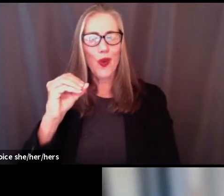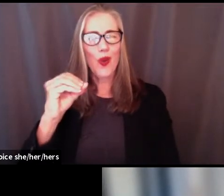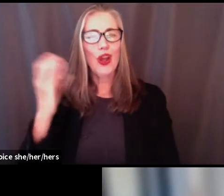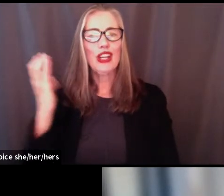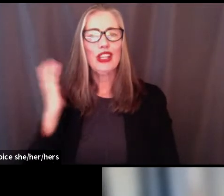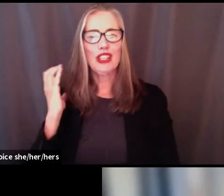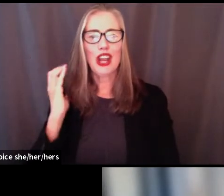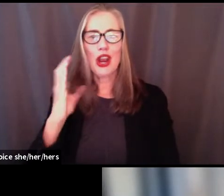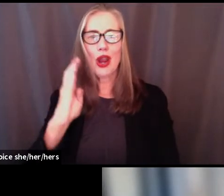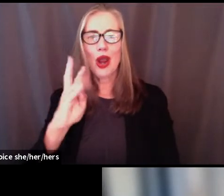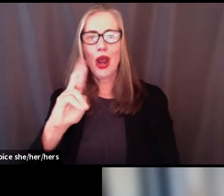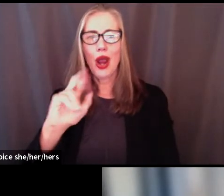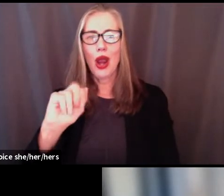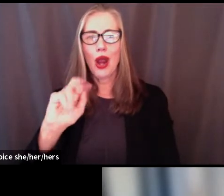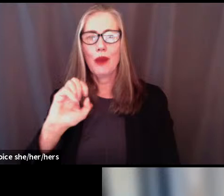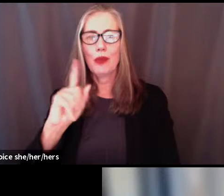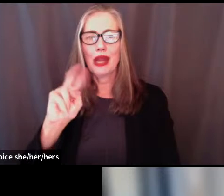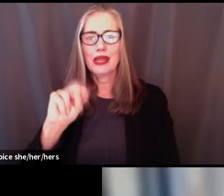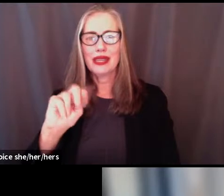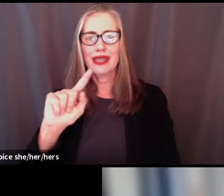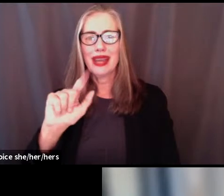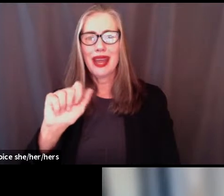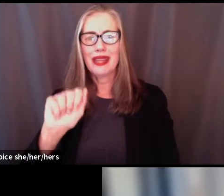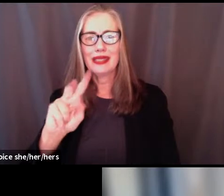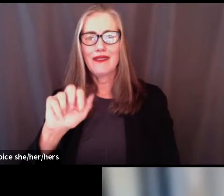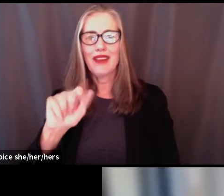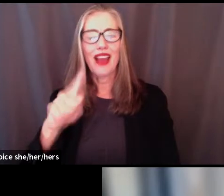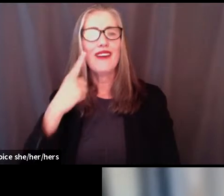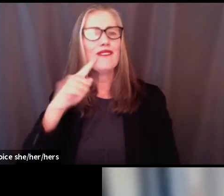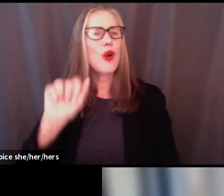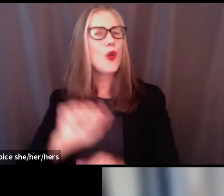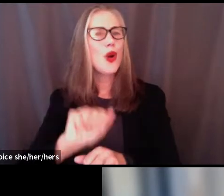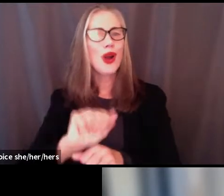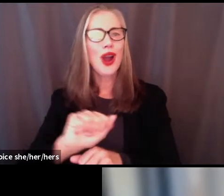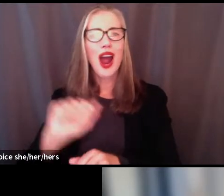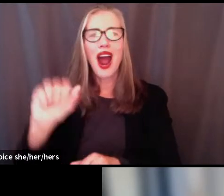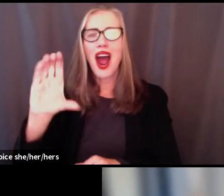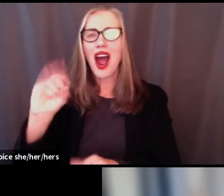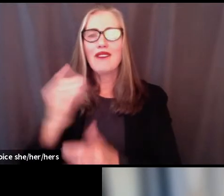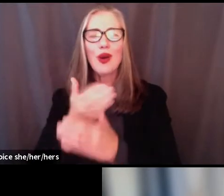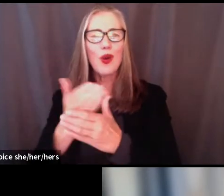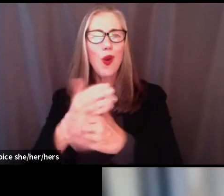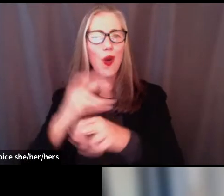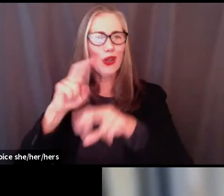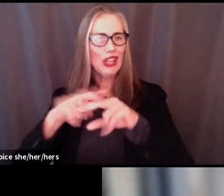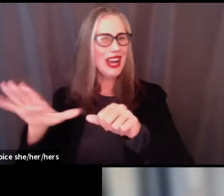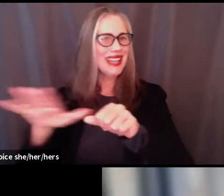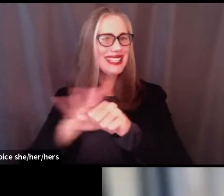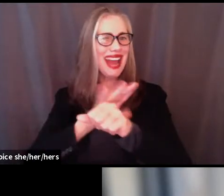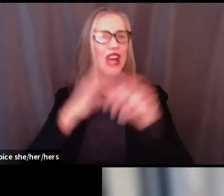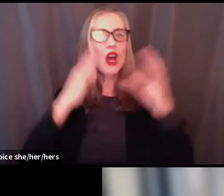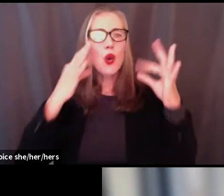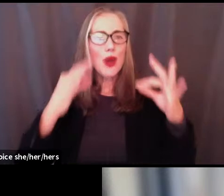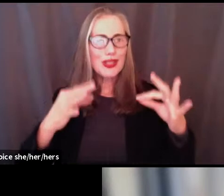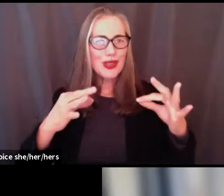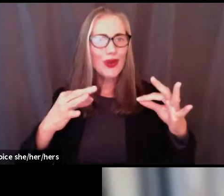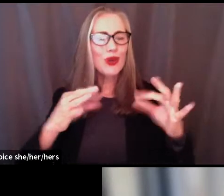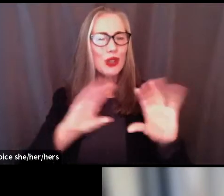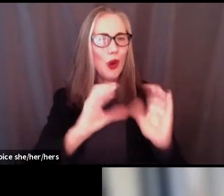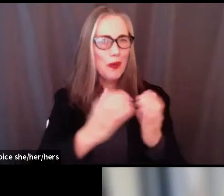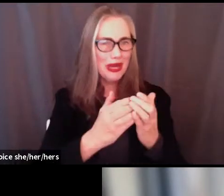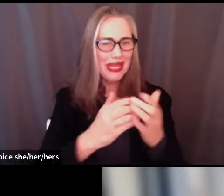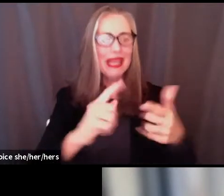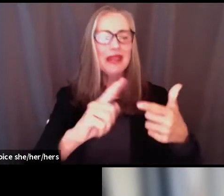the work of the co-chairs and the entire Resolution Committee, and of course, Ben Seinfeld, our